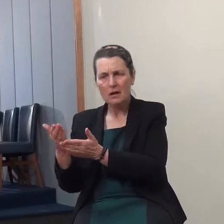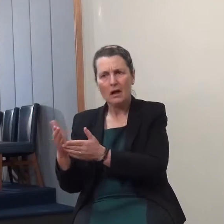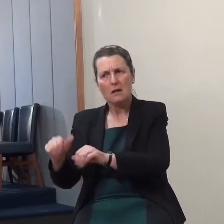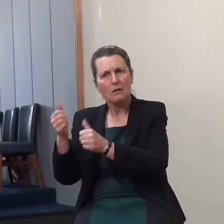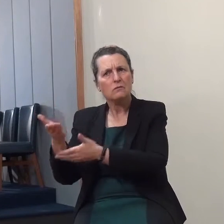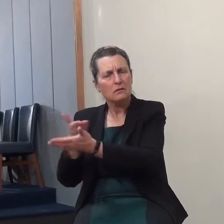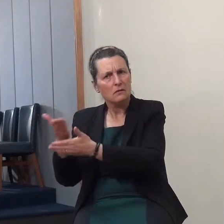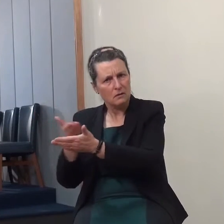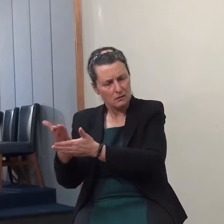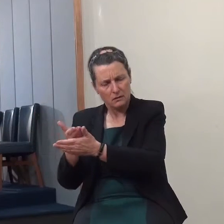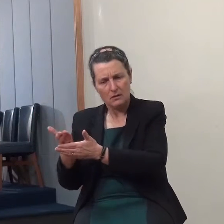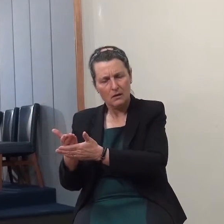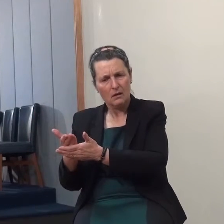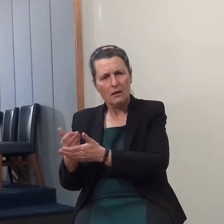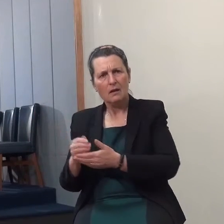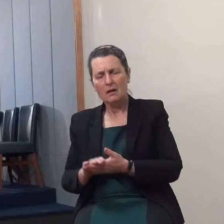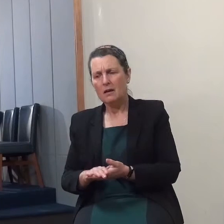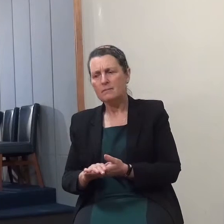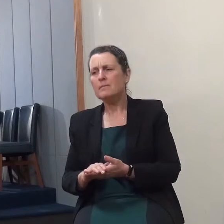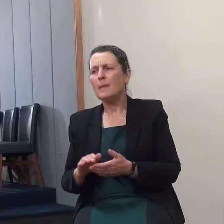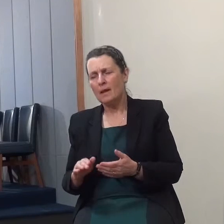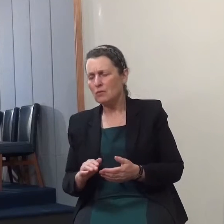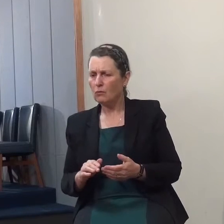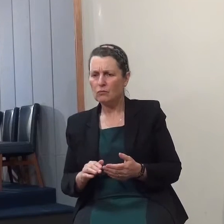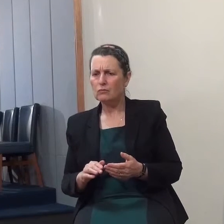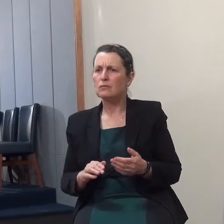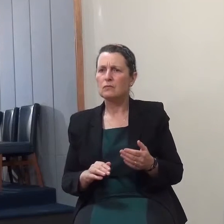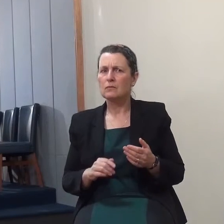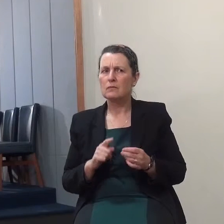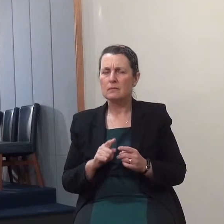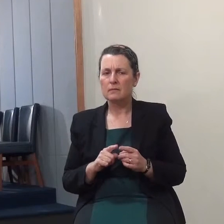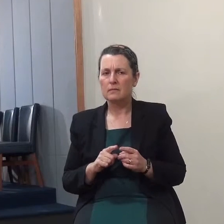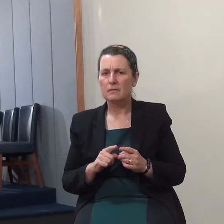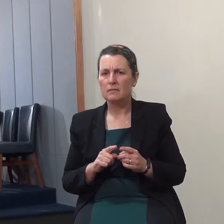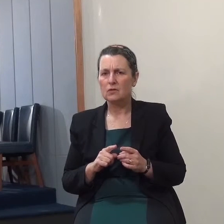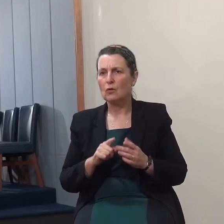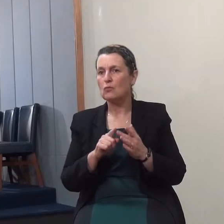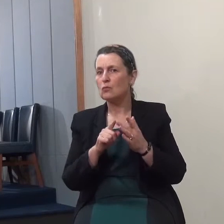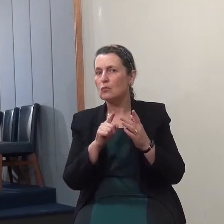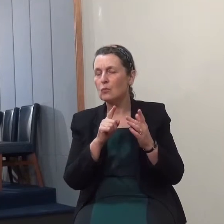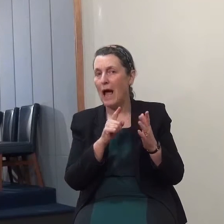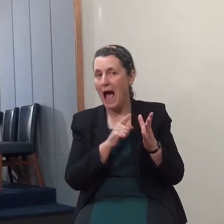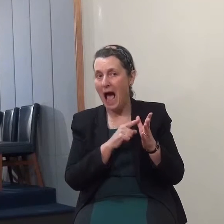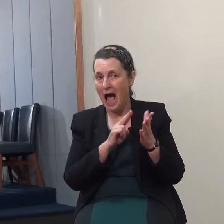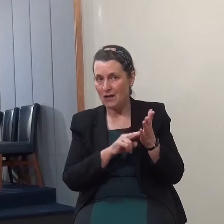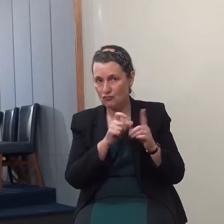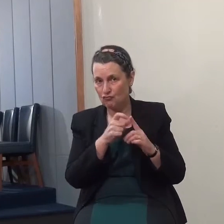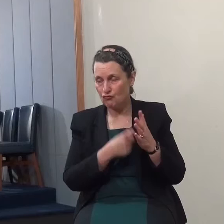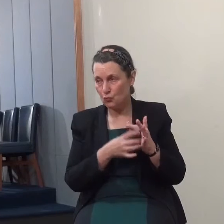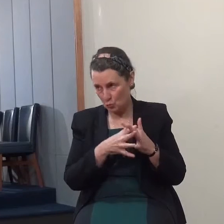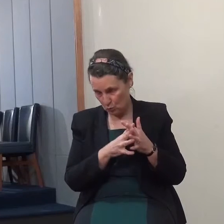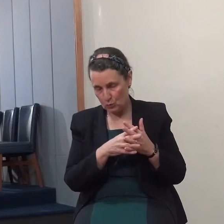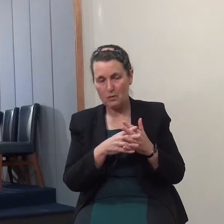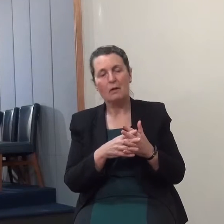to Jesus. And when Jesus beheld him, he said, "Thou art Simon, the son of Jonah." As Christ